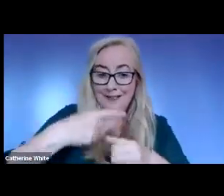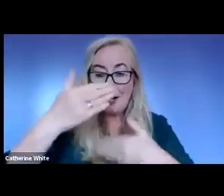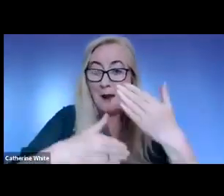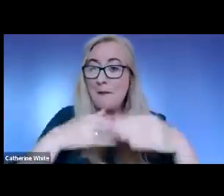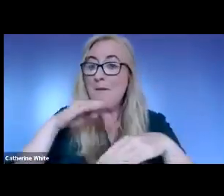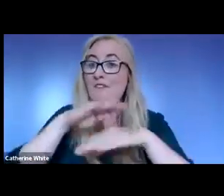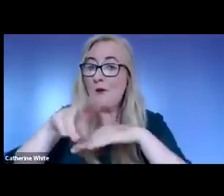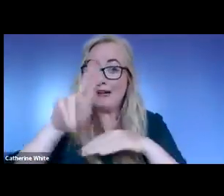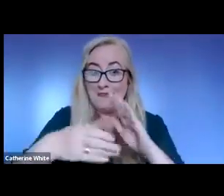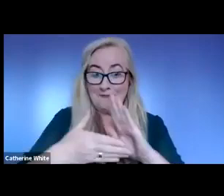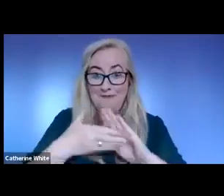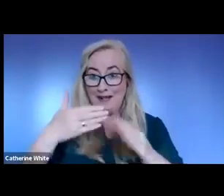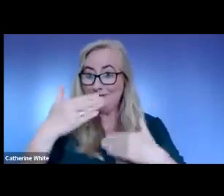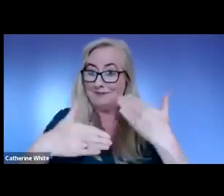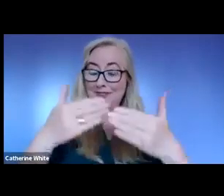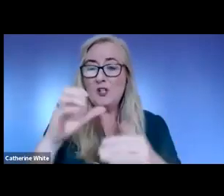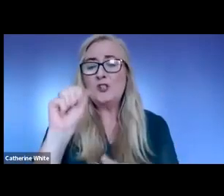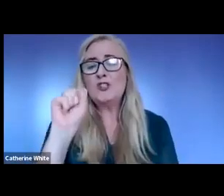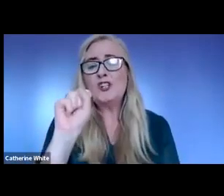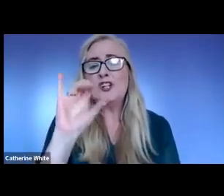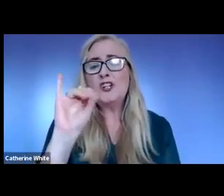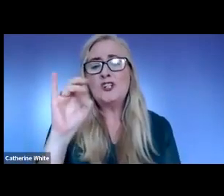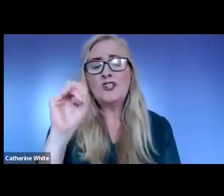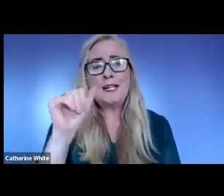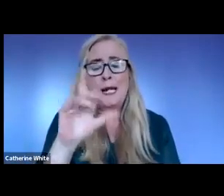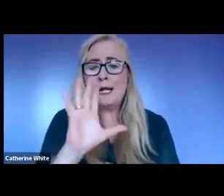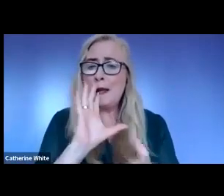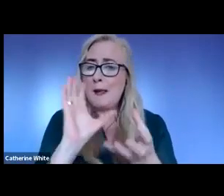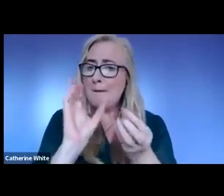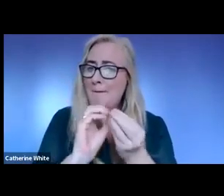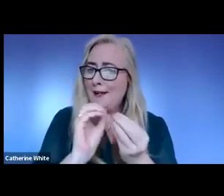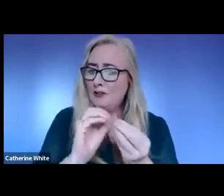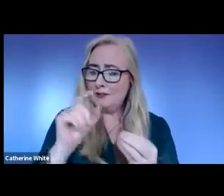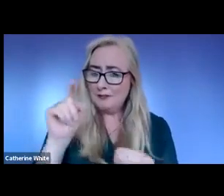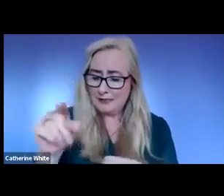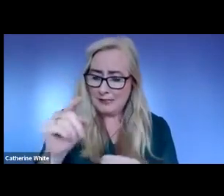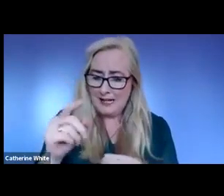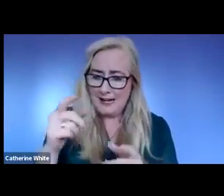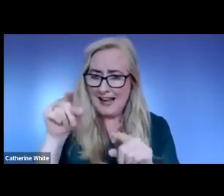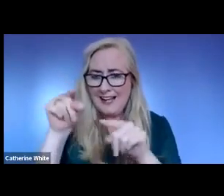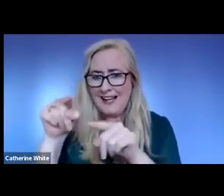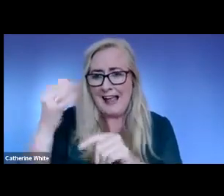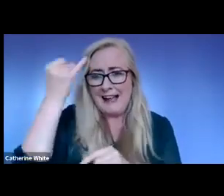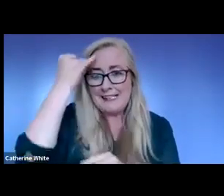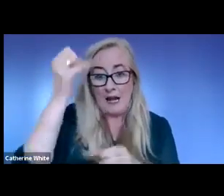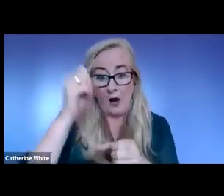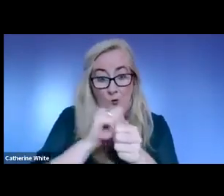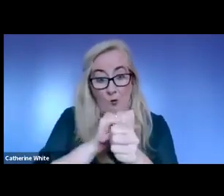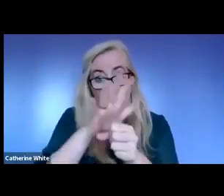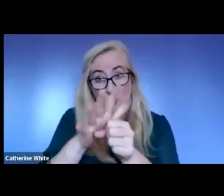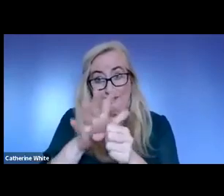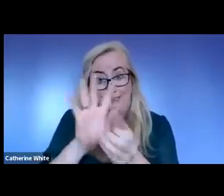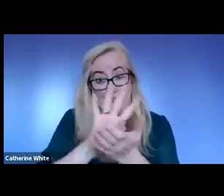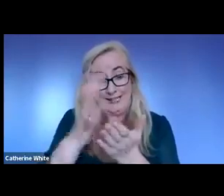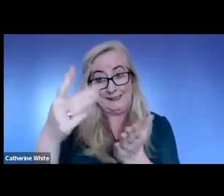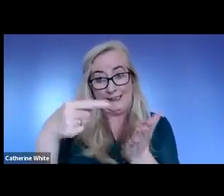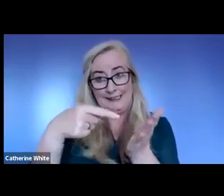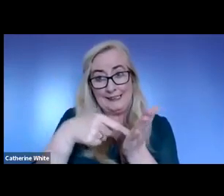it. So Sinead mentioned in her piece, you know, that idea that COVID-19 was